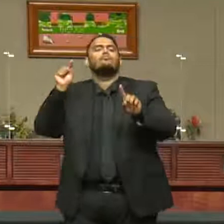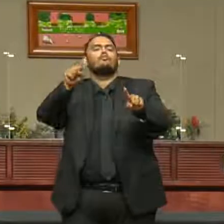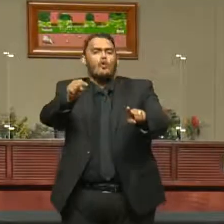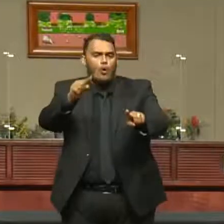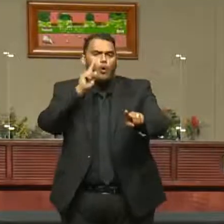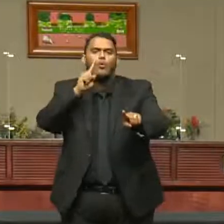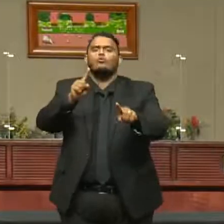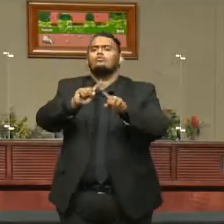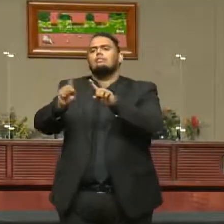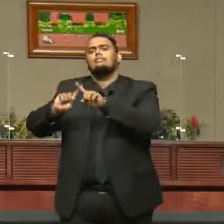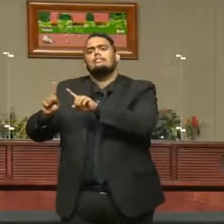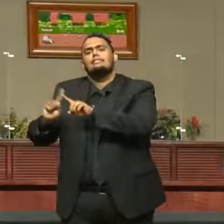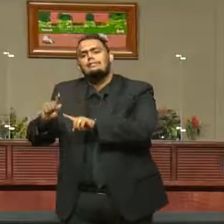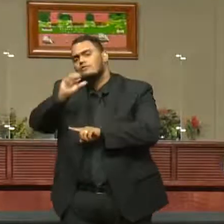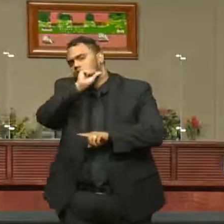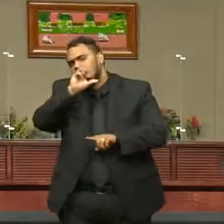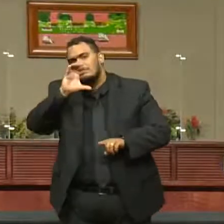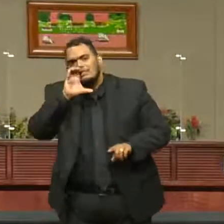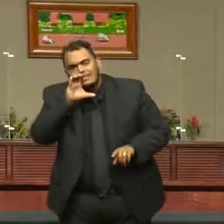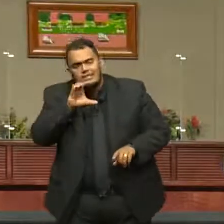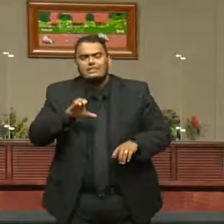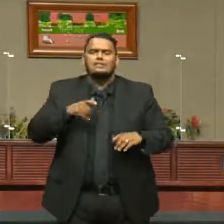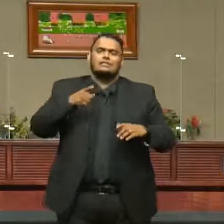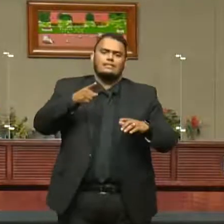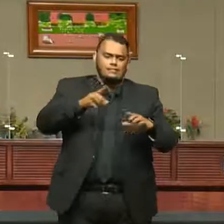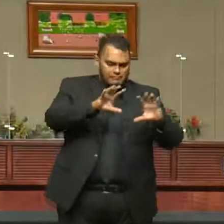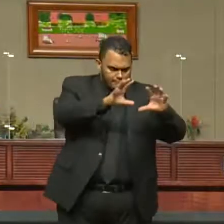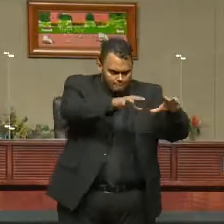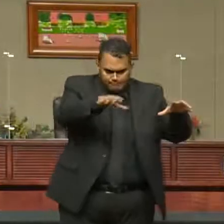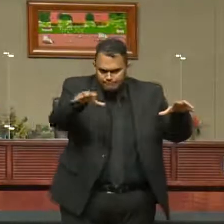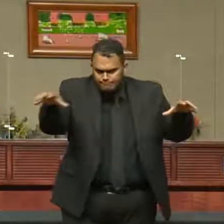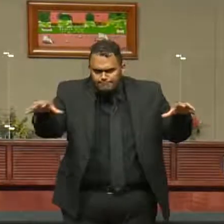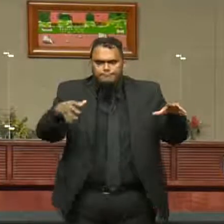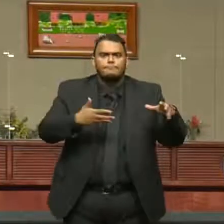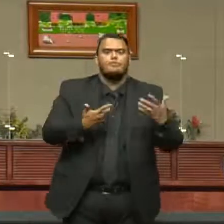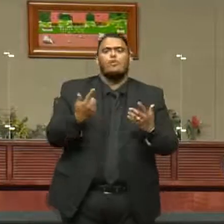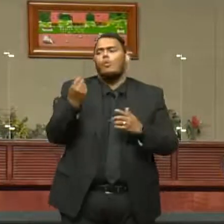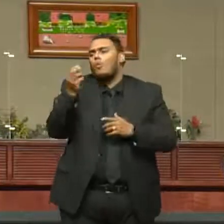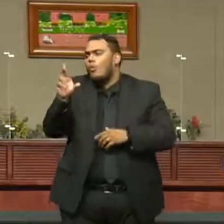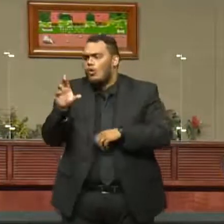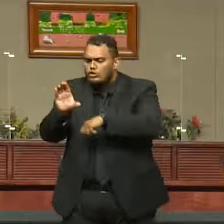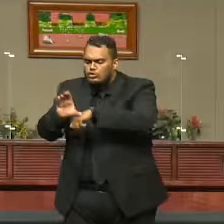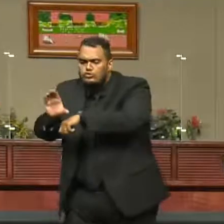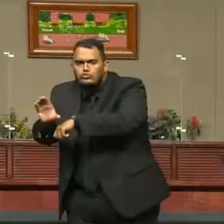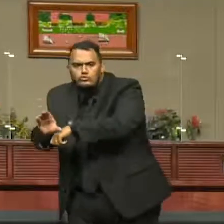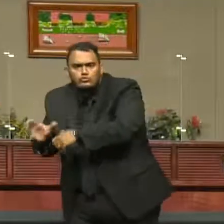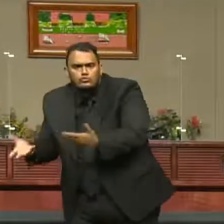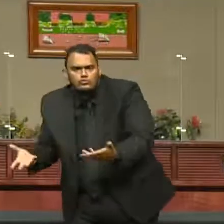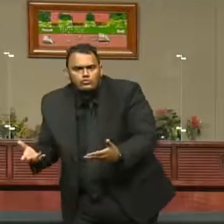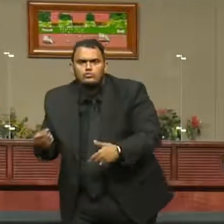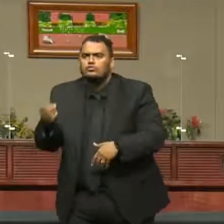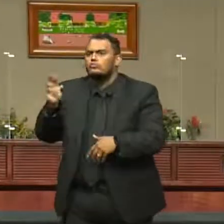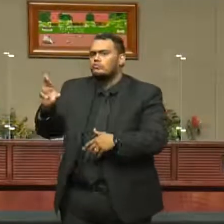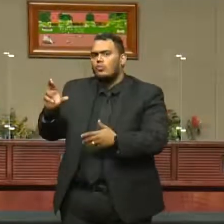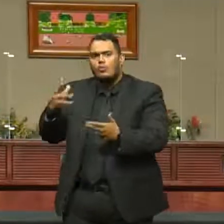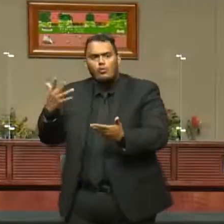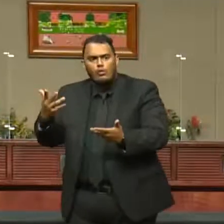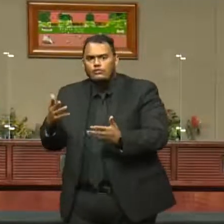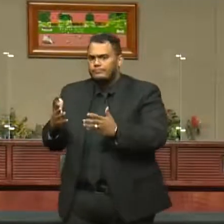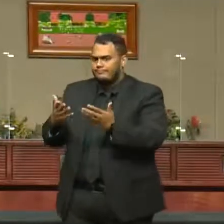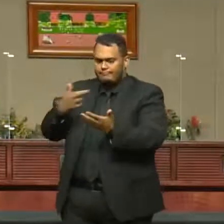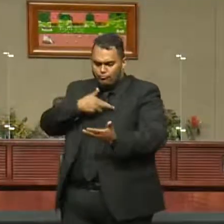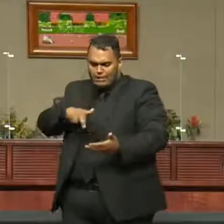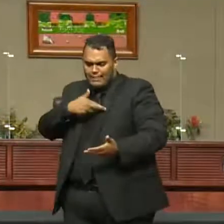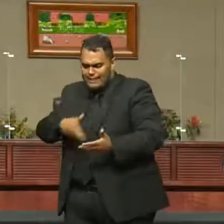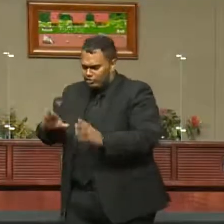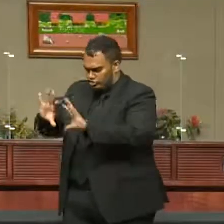with places of worship or houses of worship to be able to provide vaccine to some 500 individuals